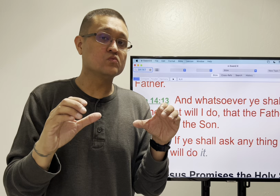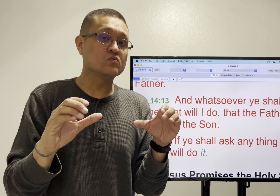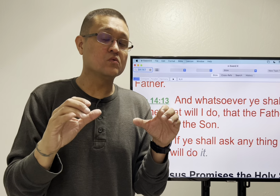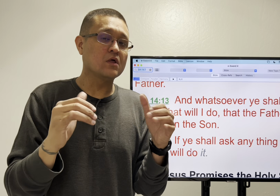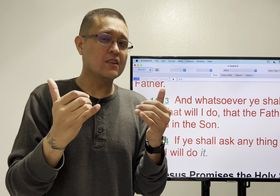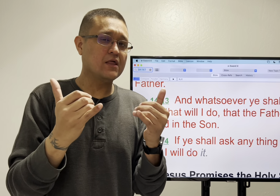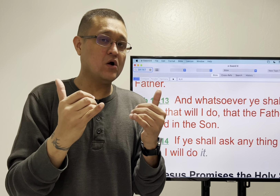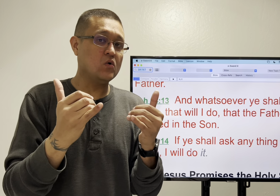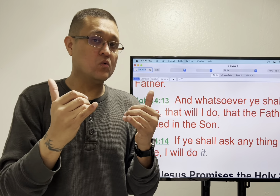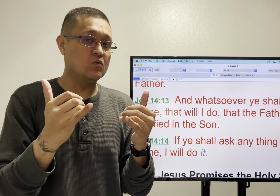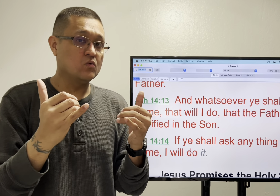it.